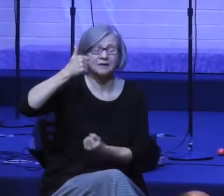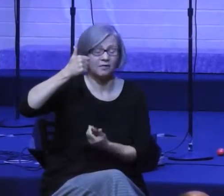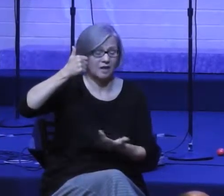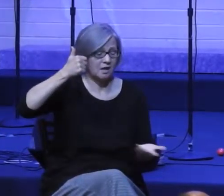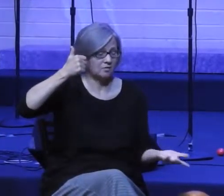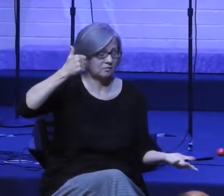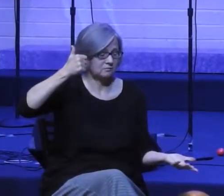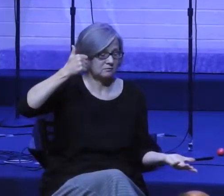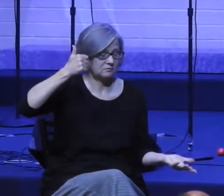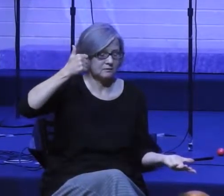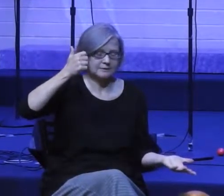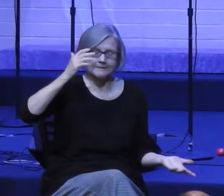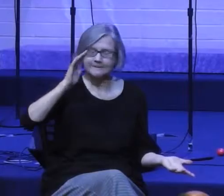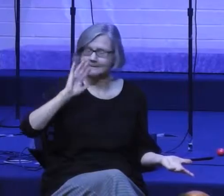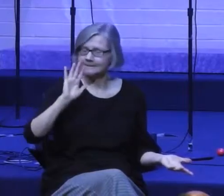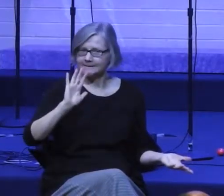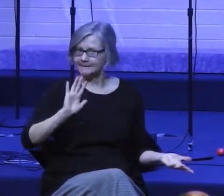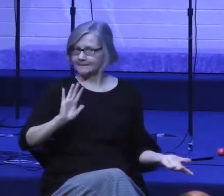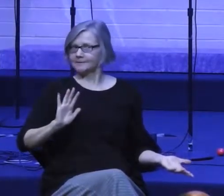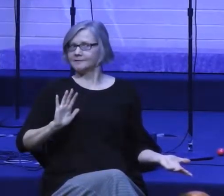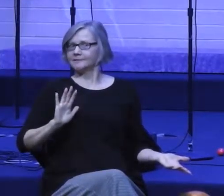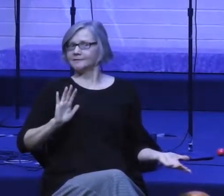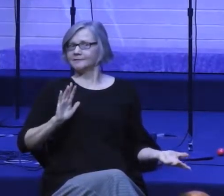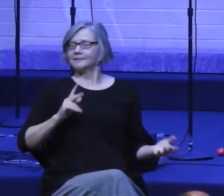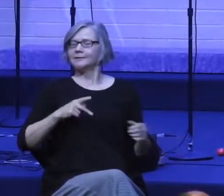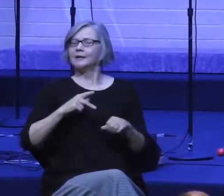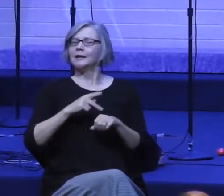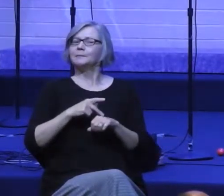our finances, our politics,